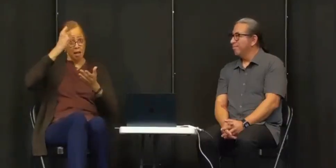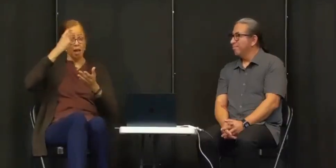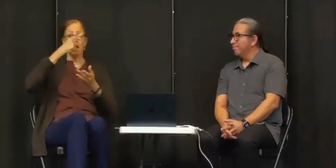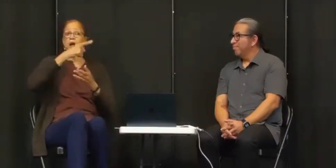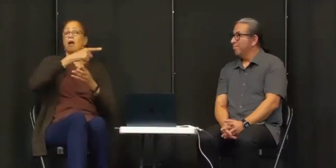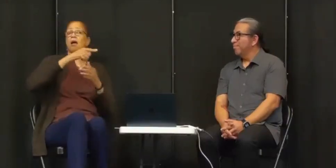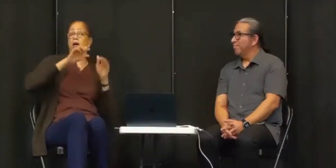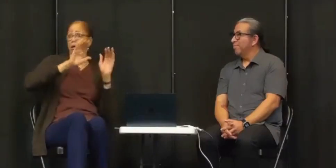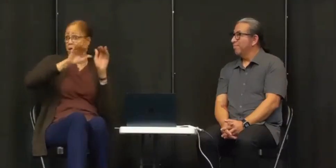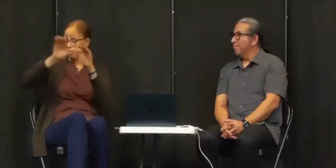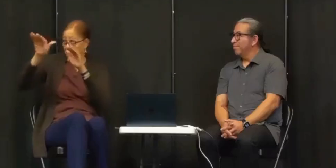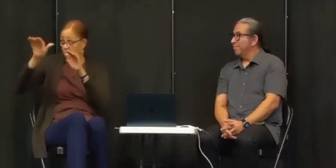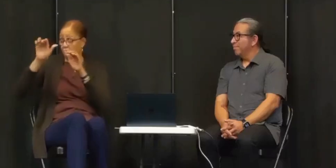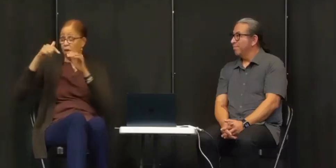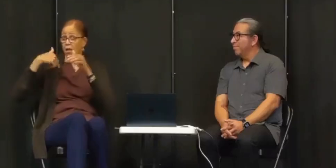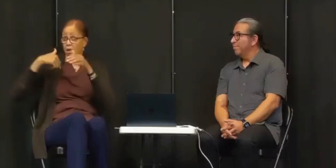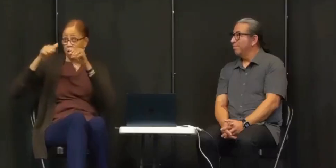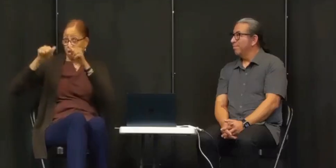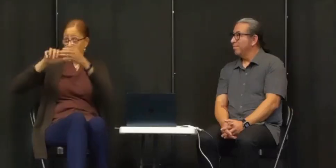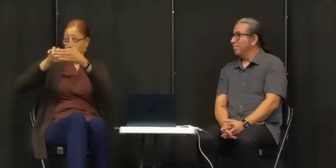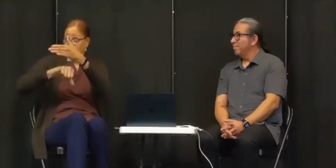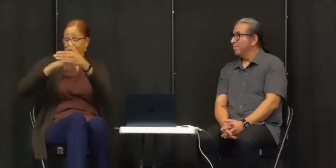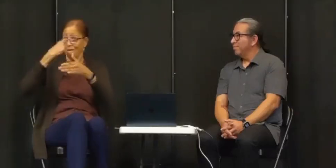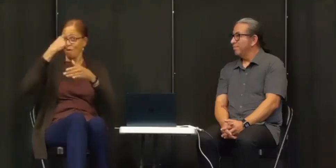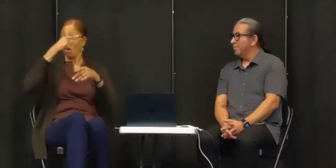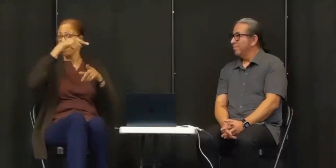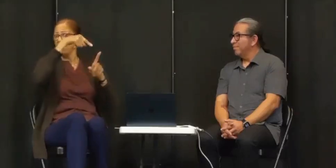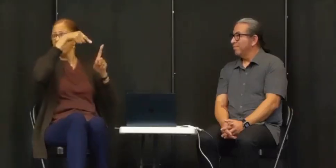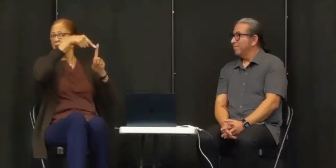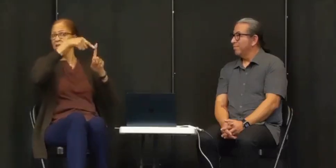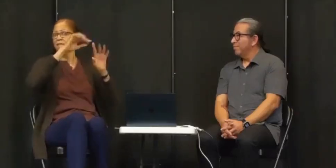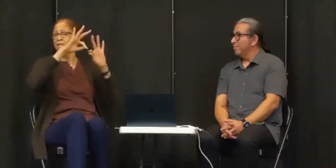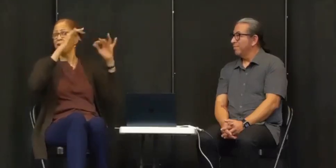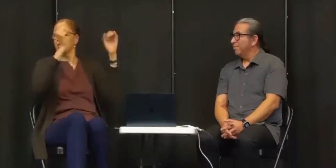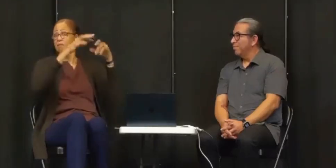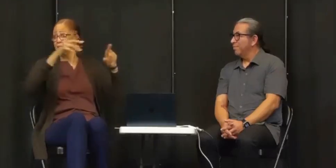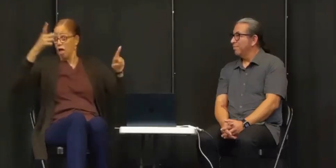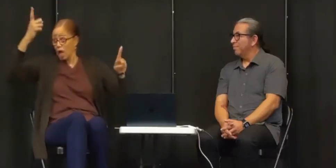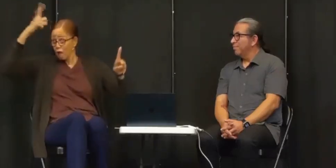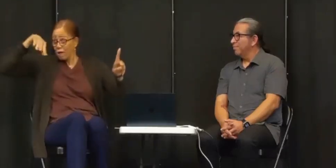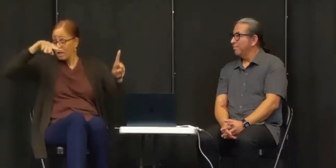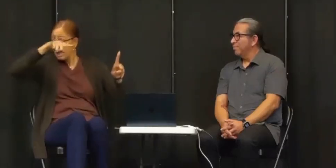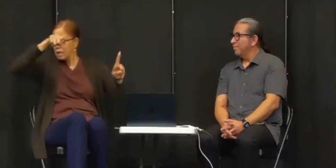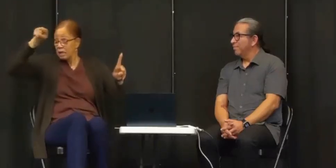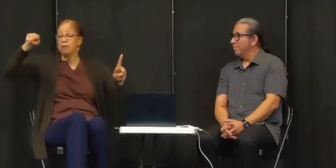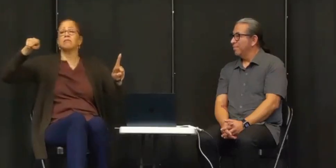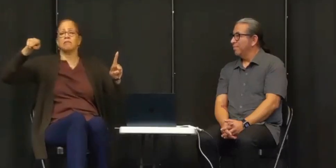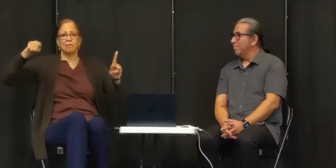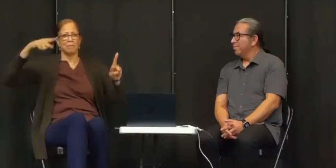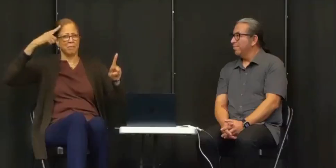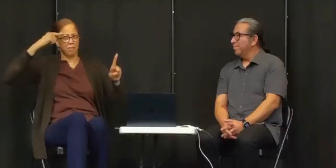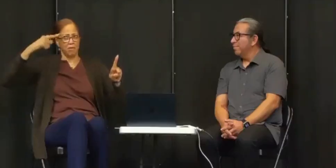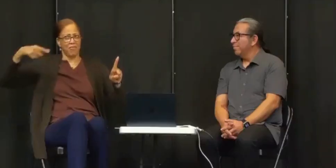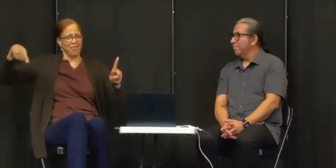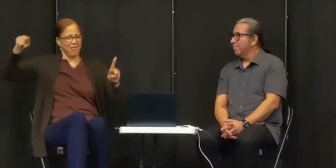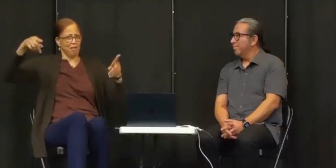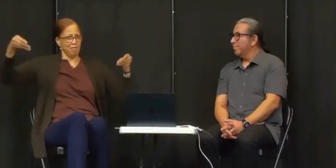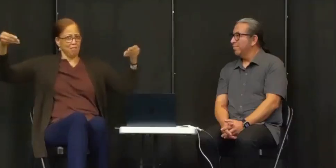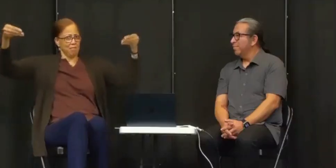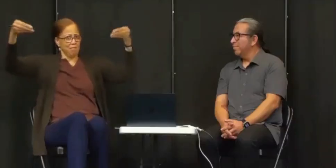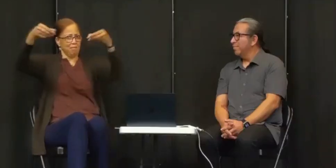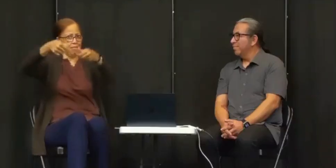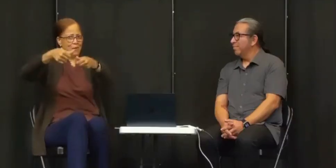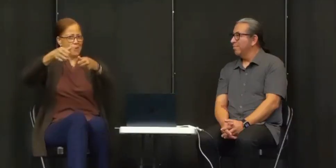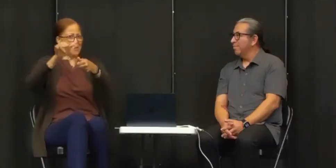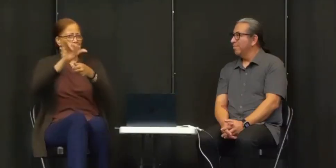like build up a pool of money to pay for interpreters and let everybody know, like, hey, this family, we have